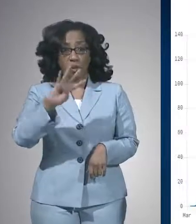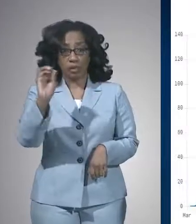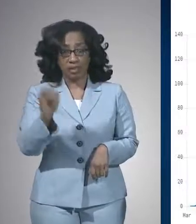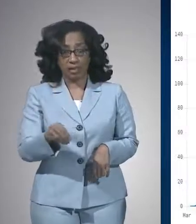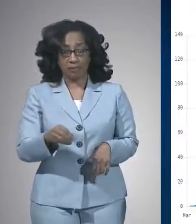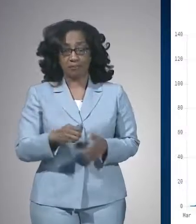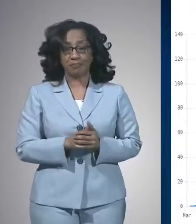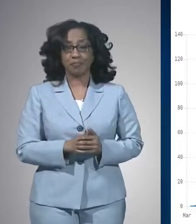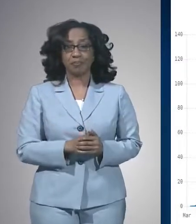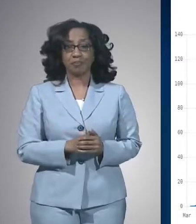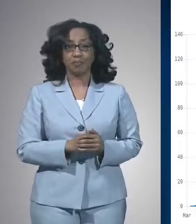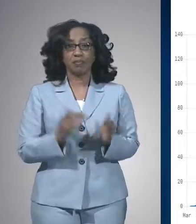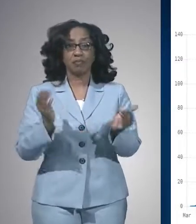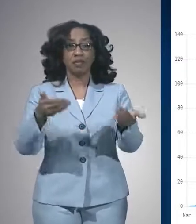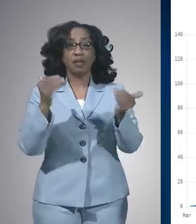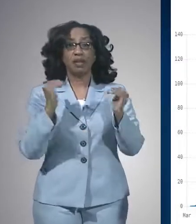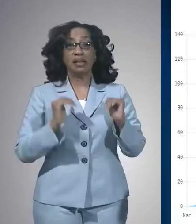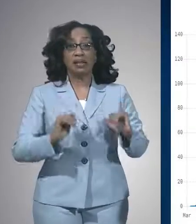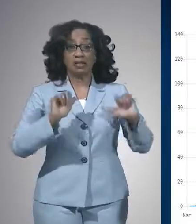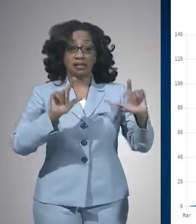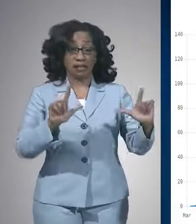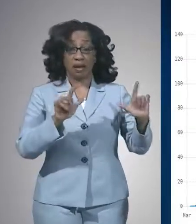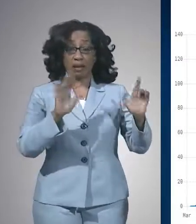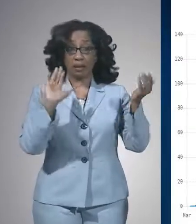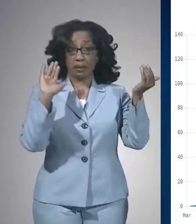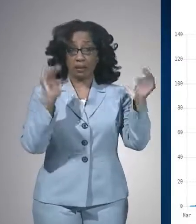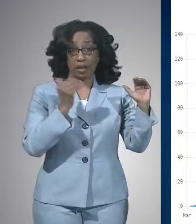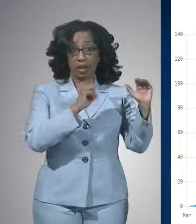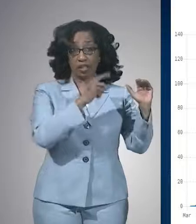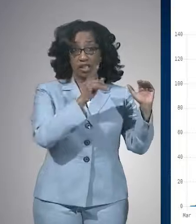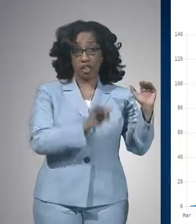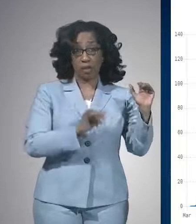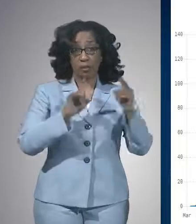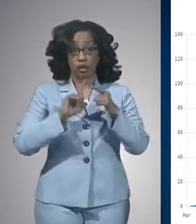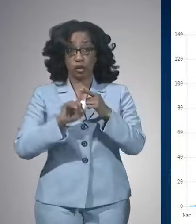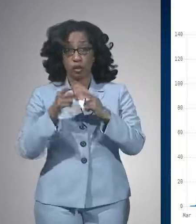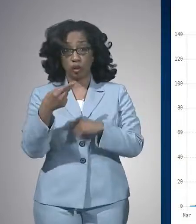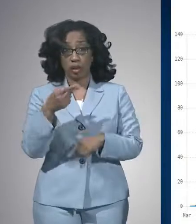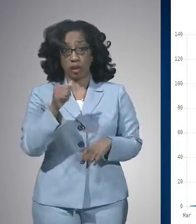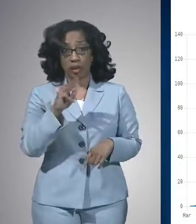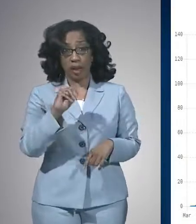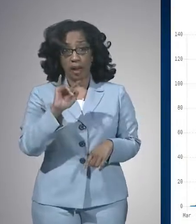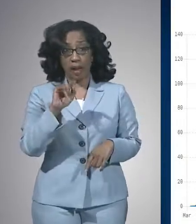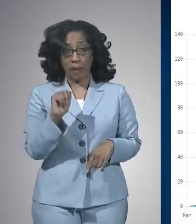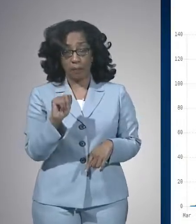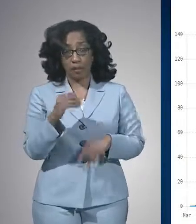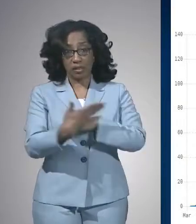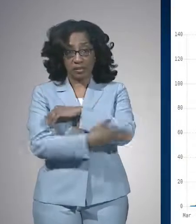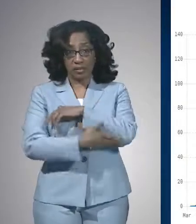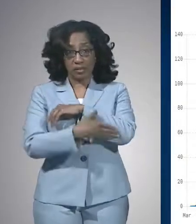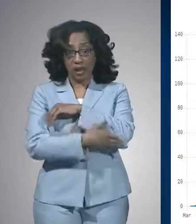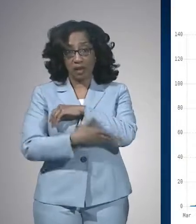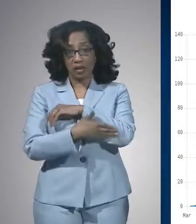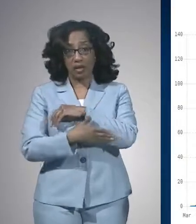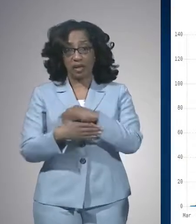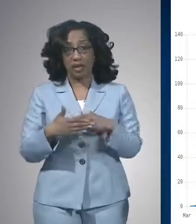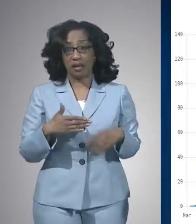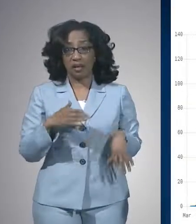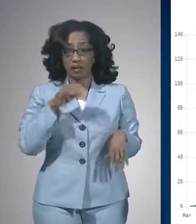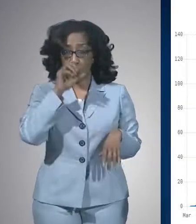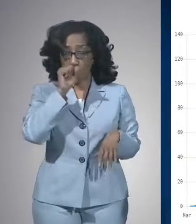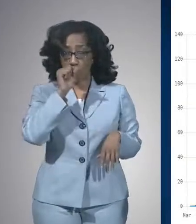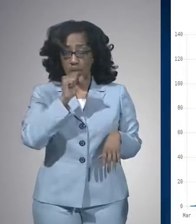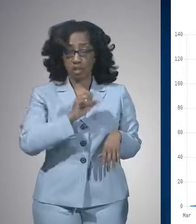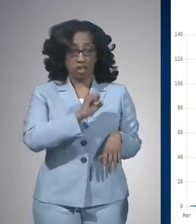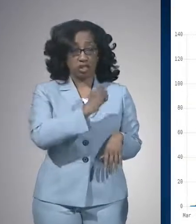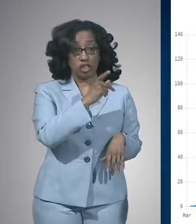slide. The next slide compares Shelby County to Hamilton County. Hamilton County is in orange, Shelby County